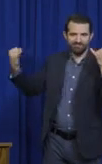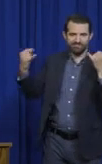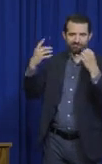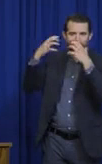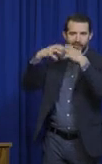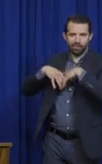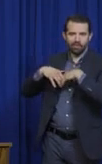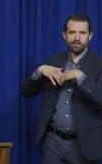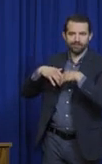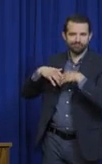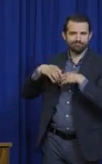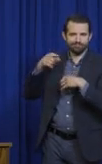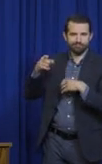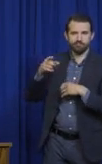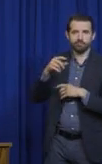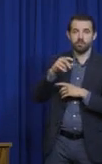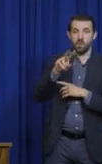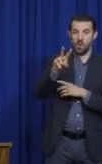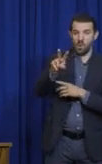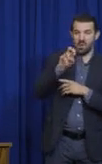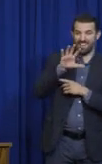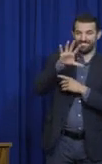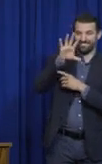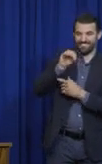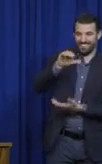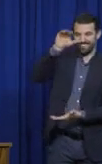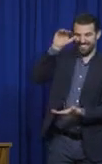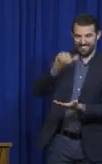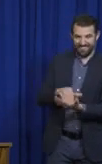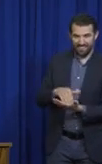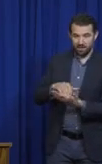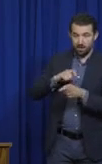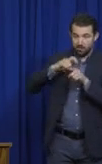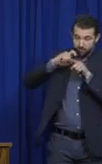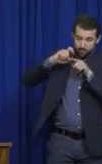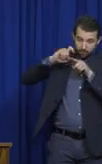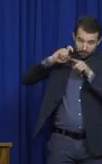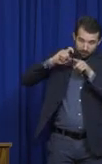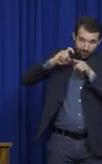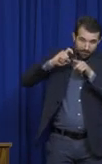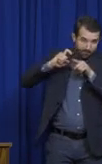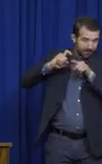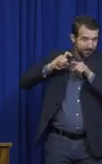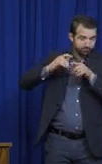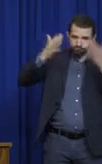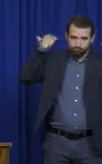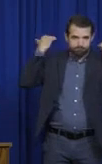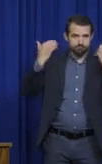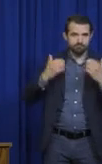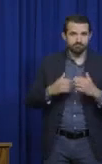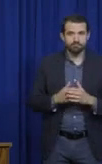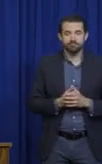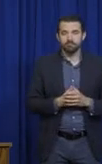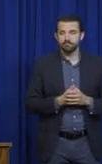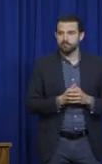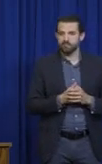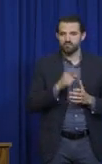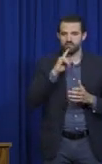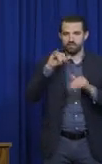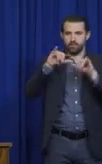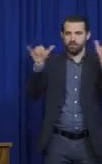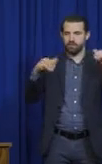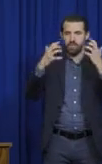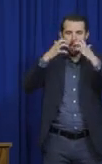we received 250,000 phone calls, and that took down the phone system for the entire